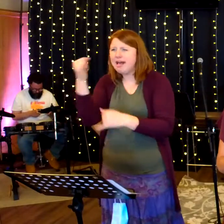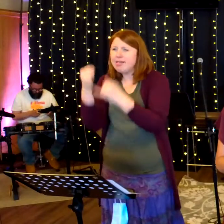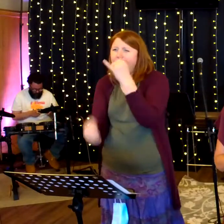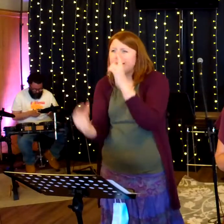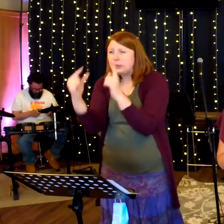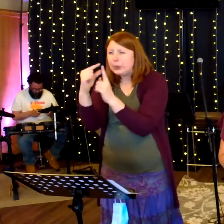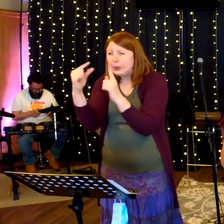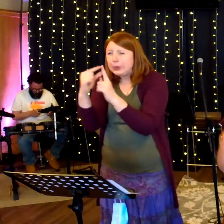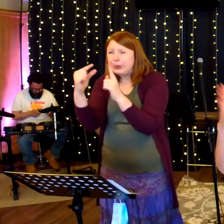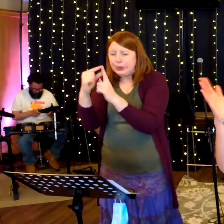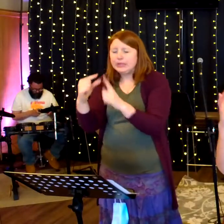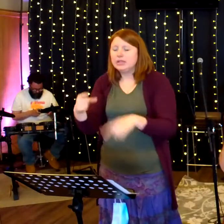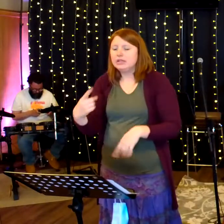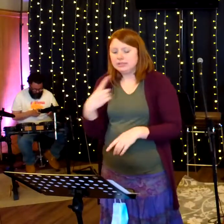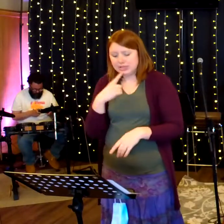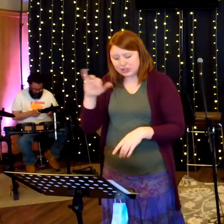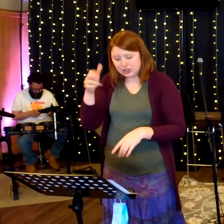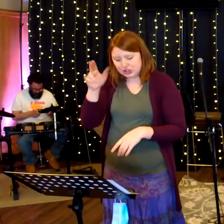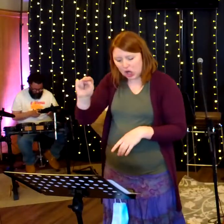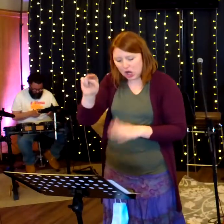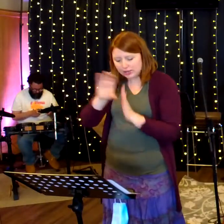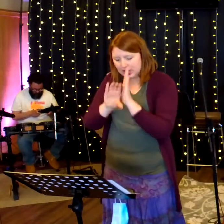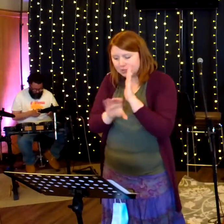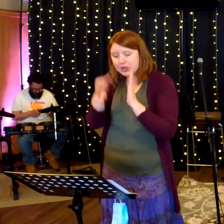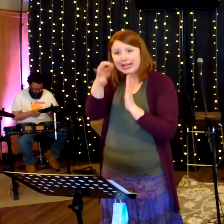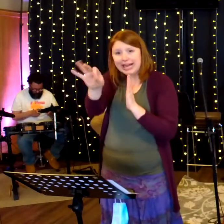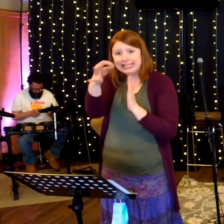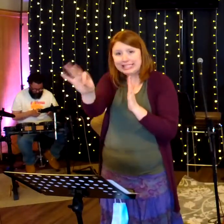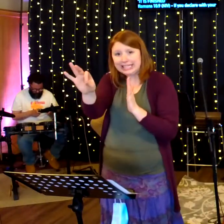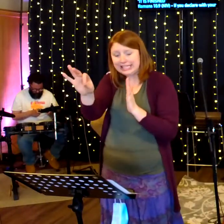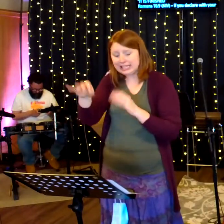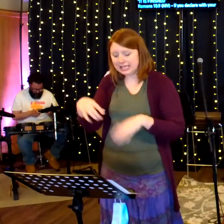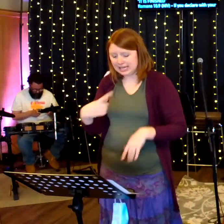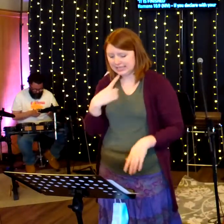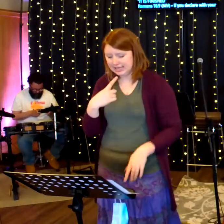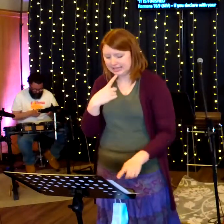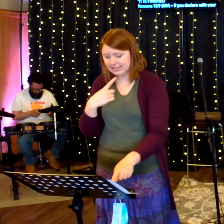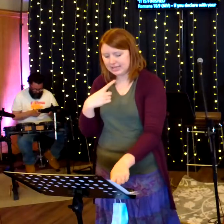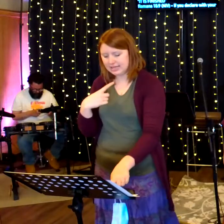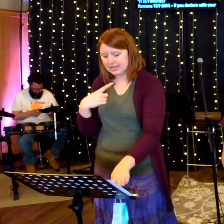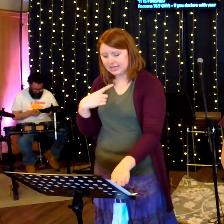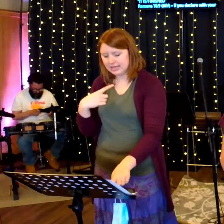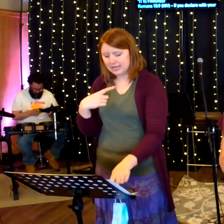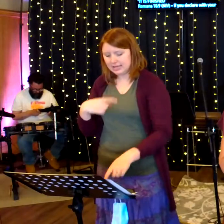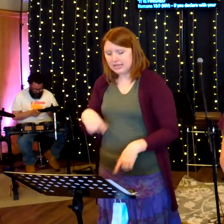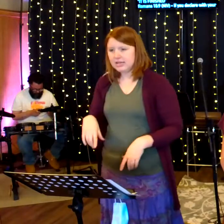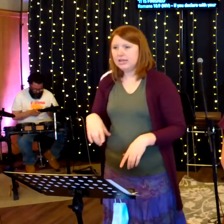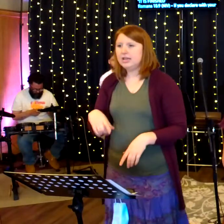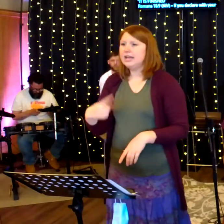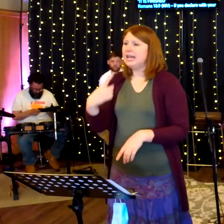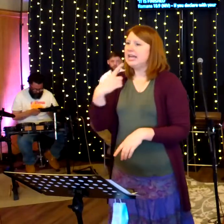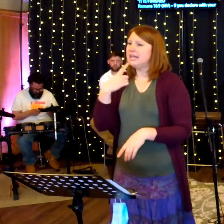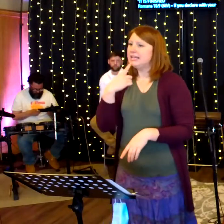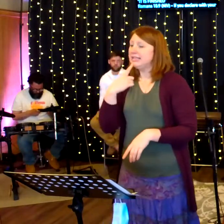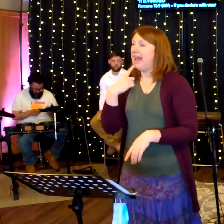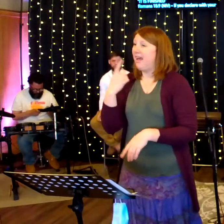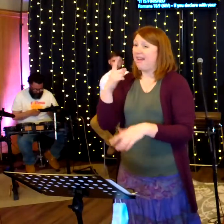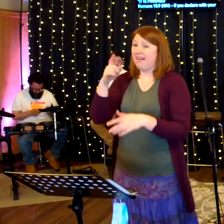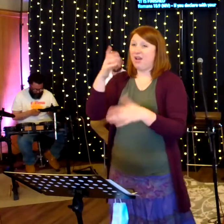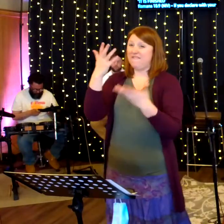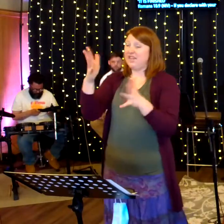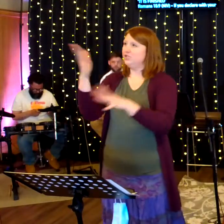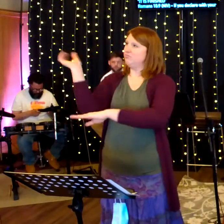is from John chapter 19, and you can find it in some of the other Gospels too. He simply said, "It is finished."